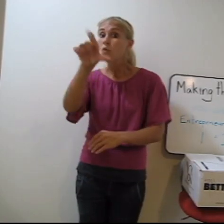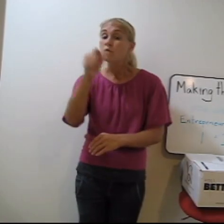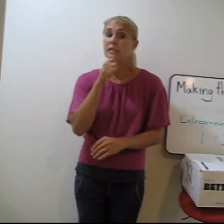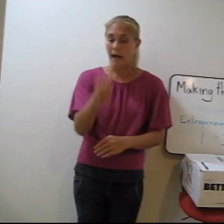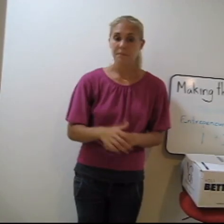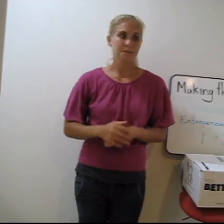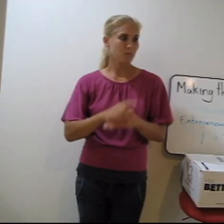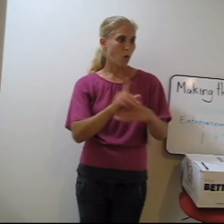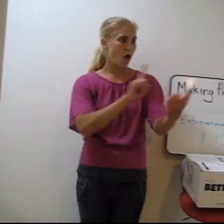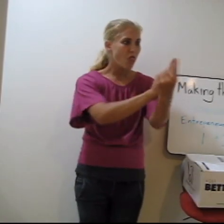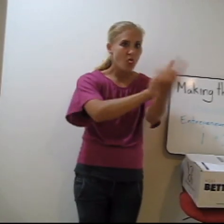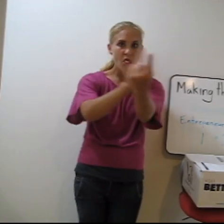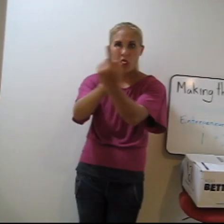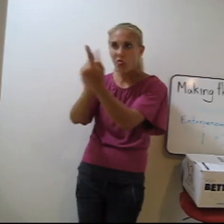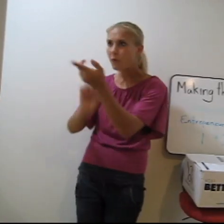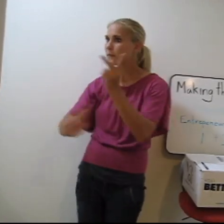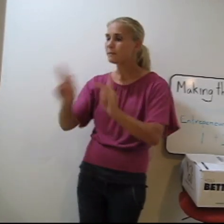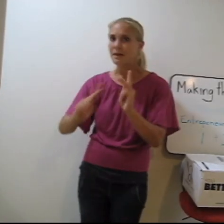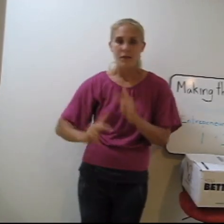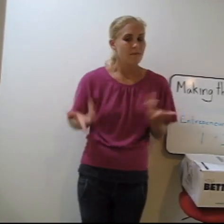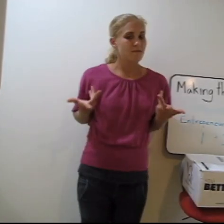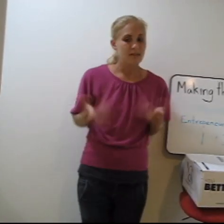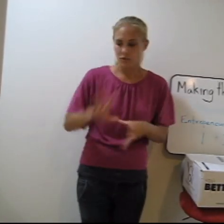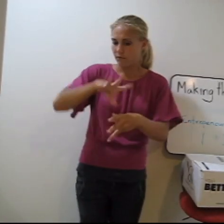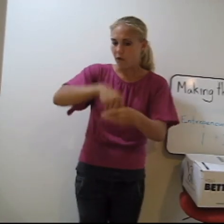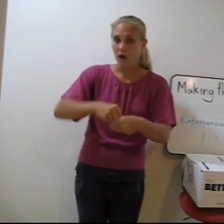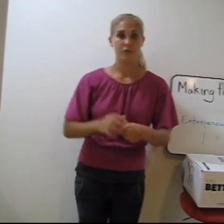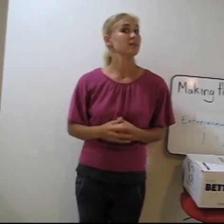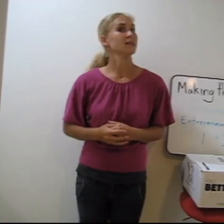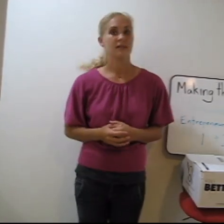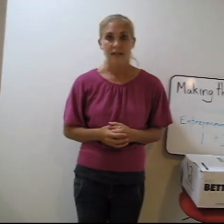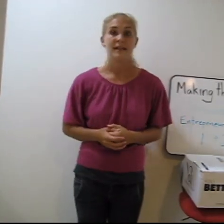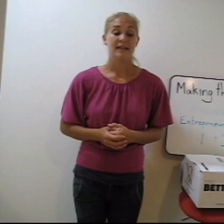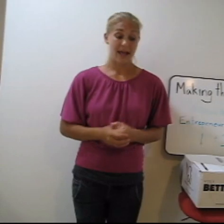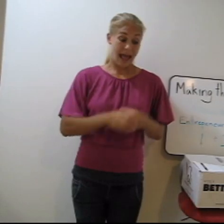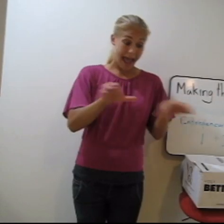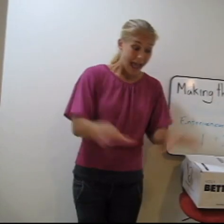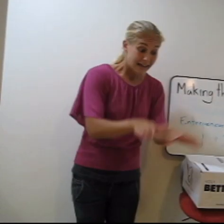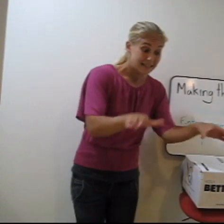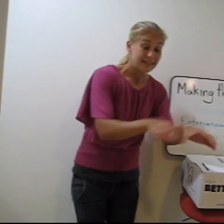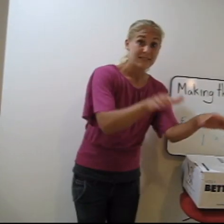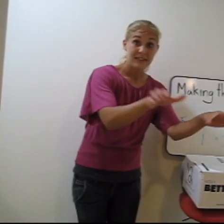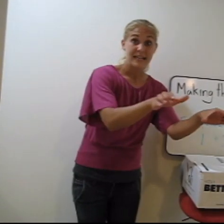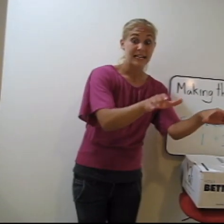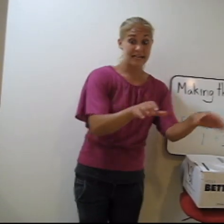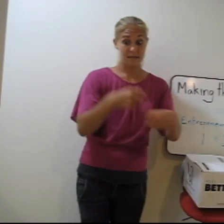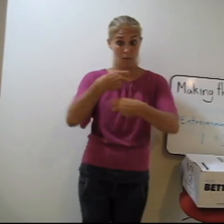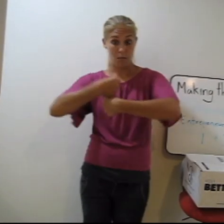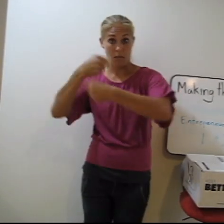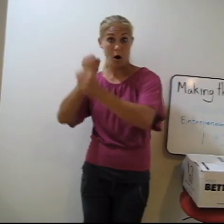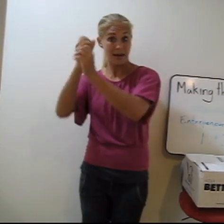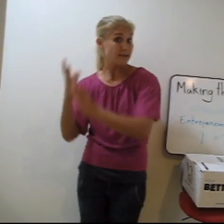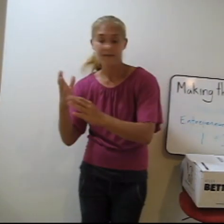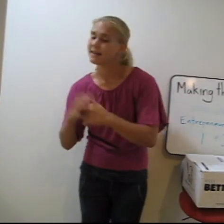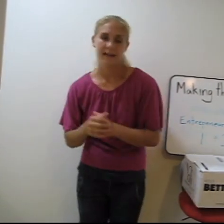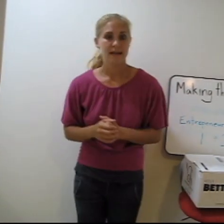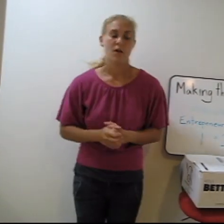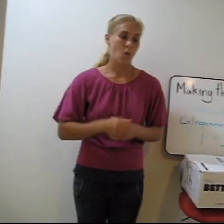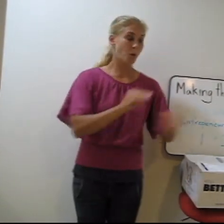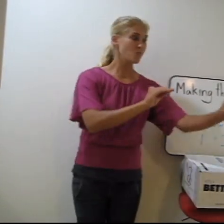in process. Never mistake activity for productivity or movement for achievement. There's